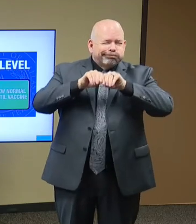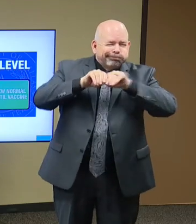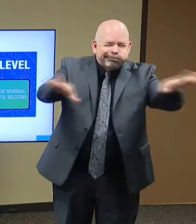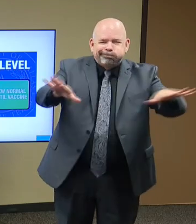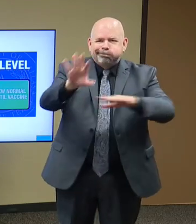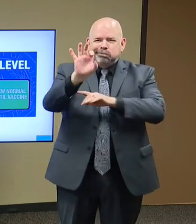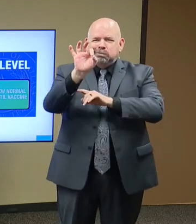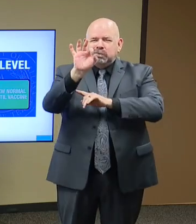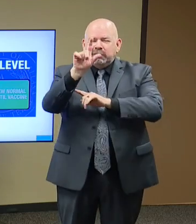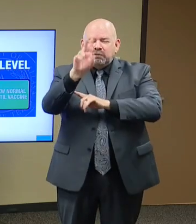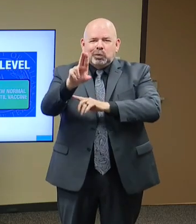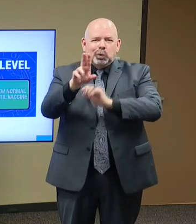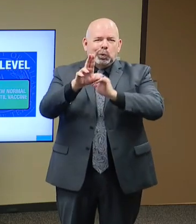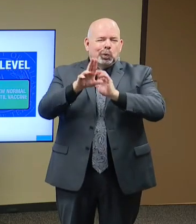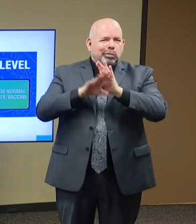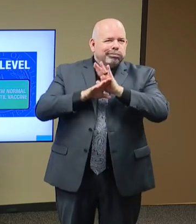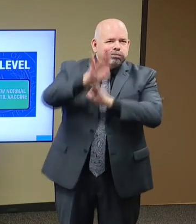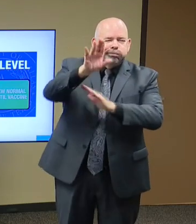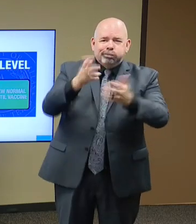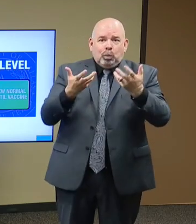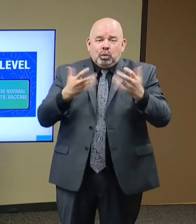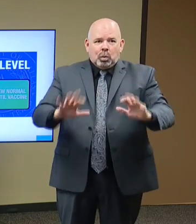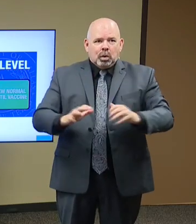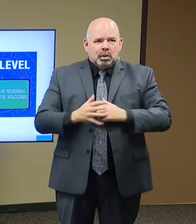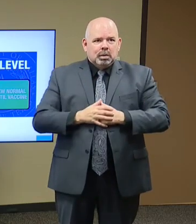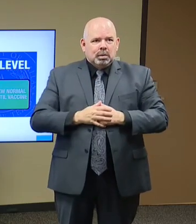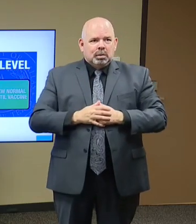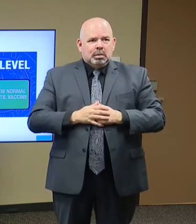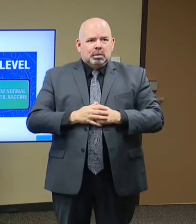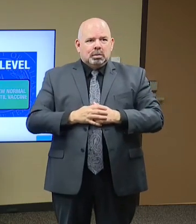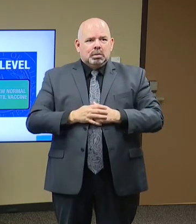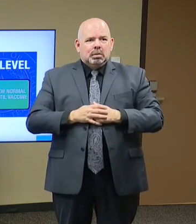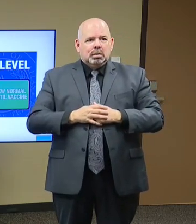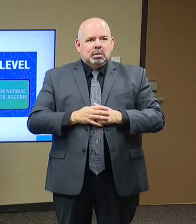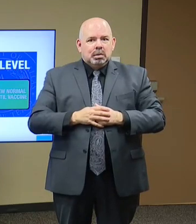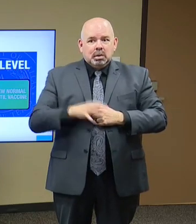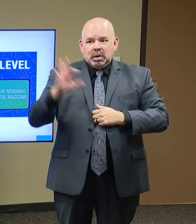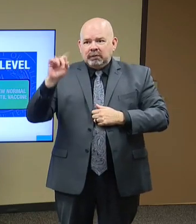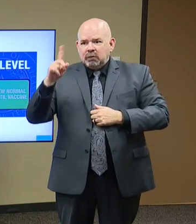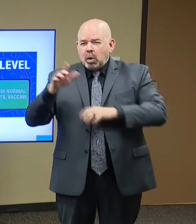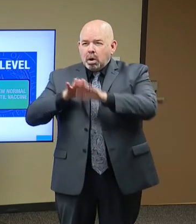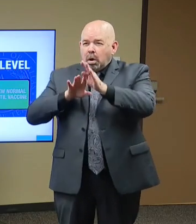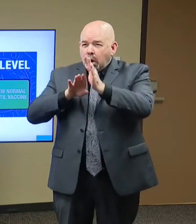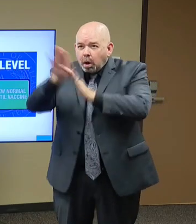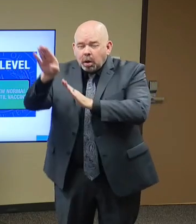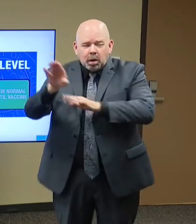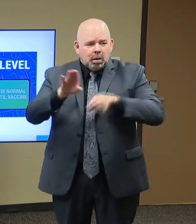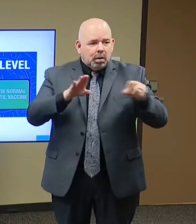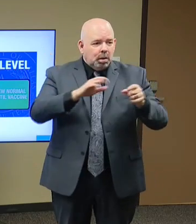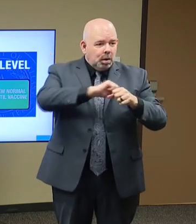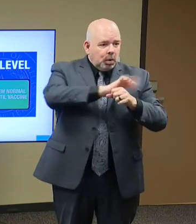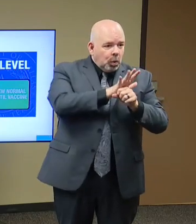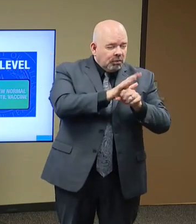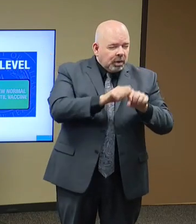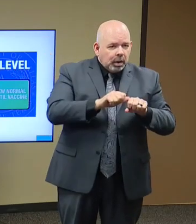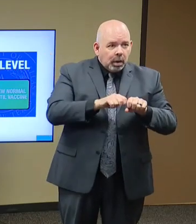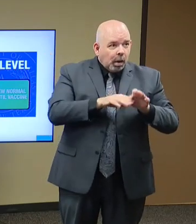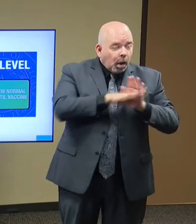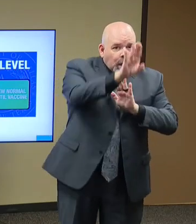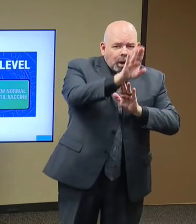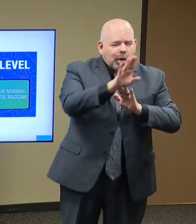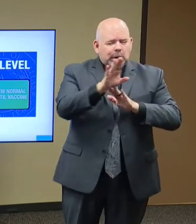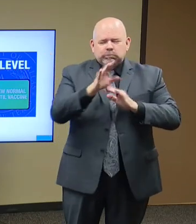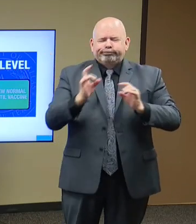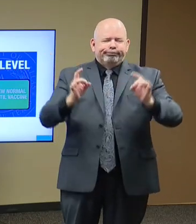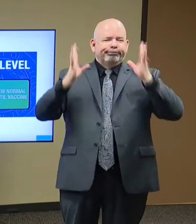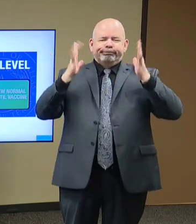on simultaneously. There's some, overlap in the symptoms, so confusion in terms of diagnosis and what the situation